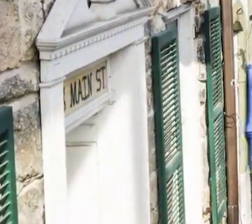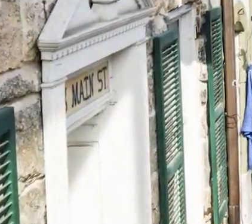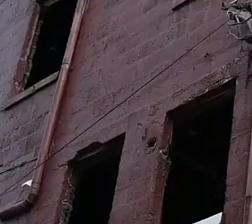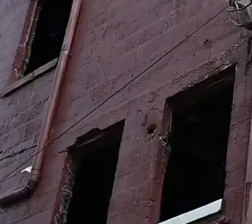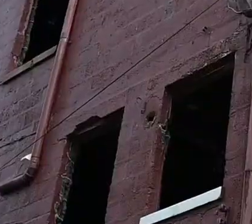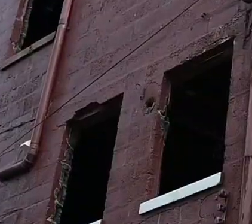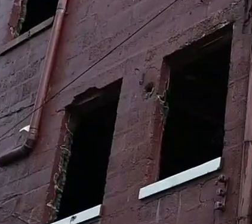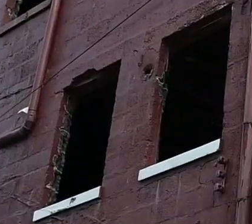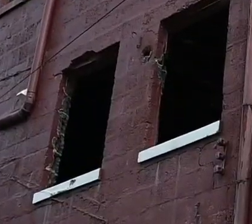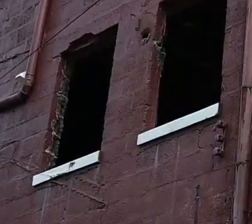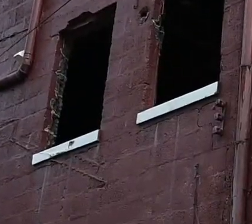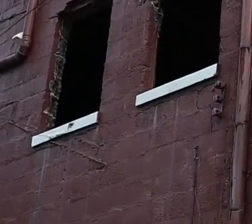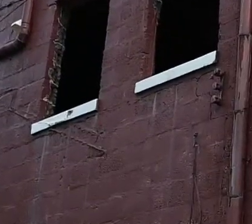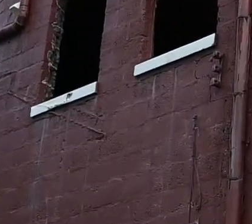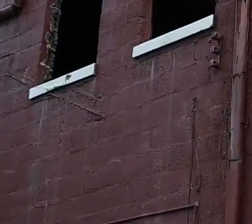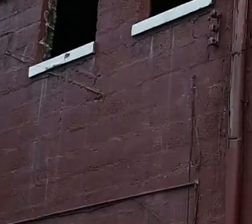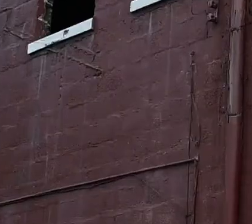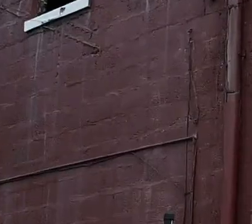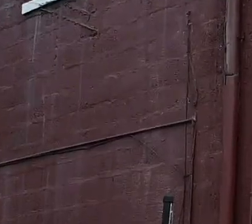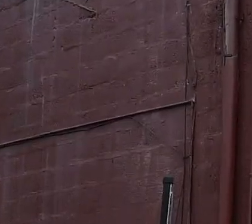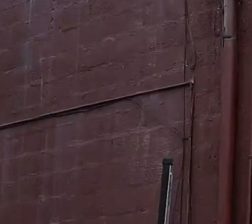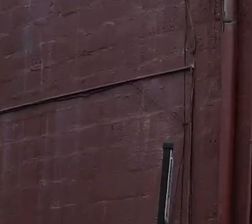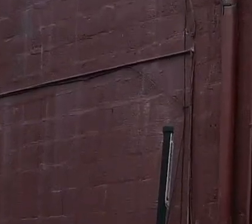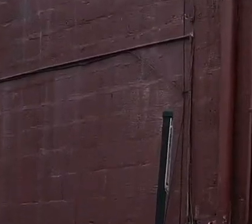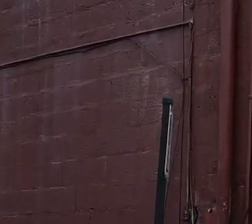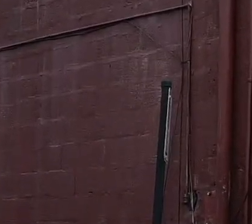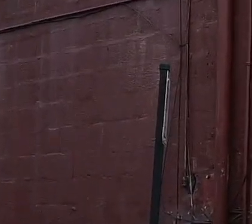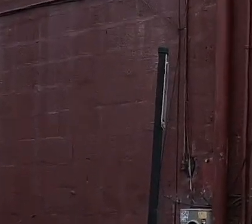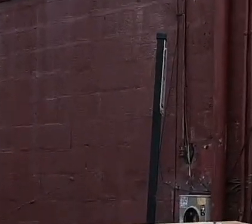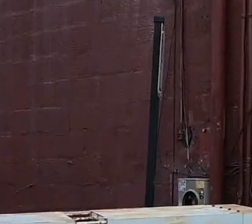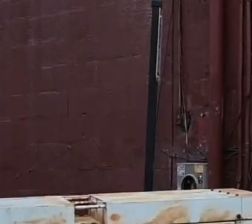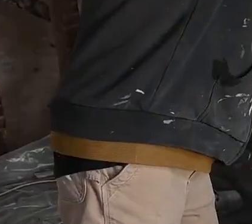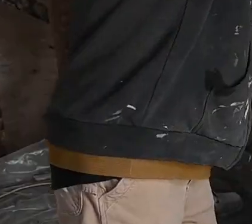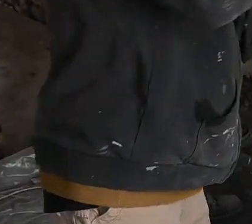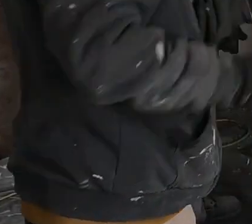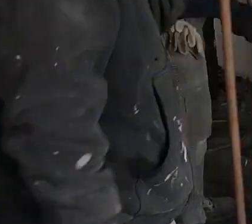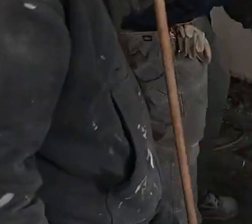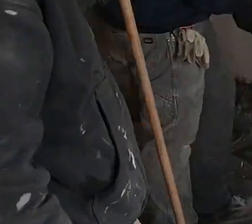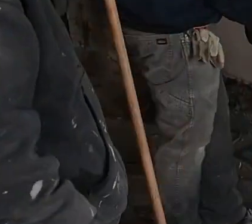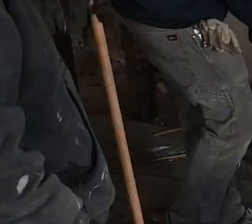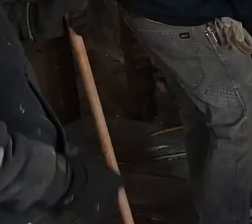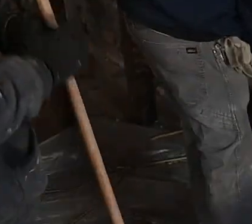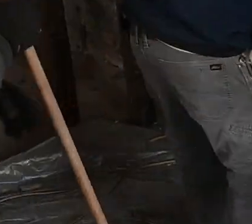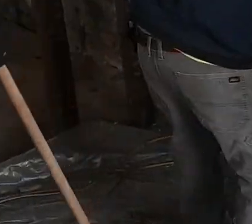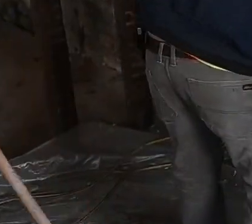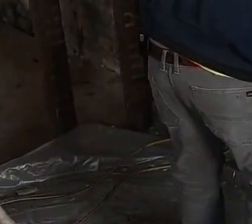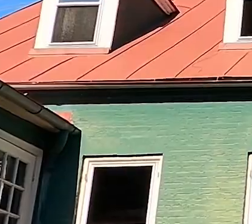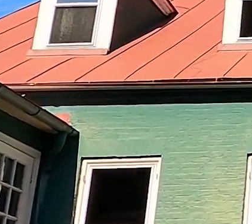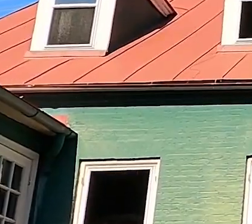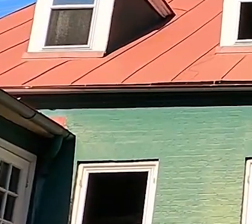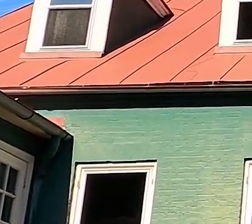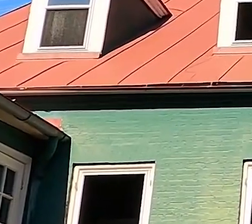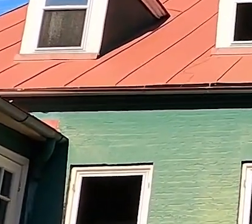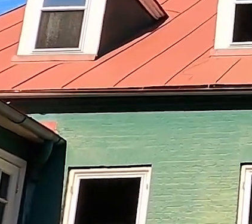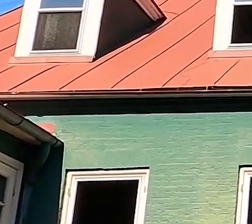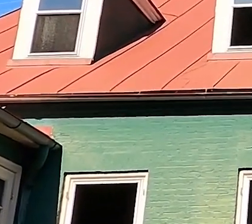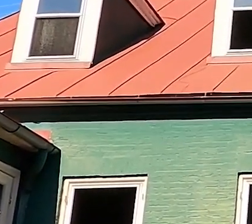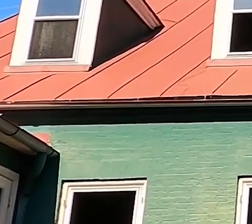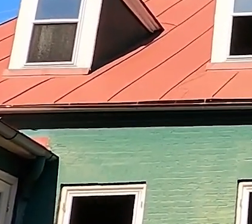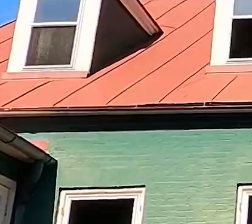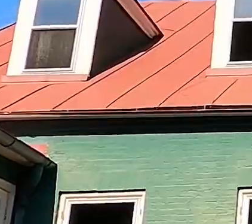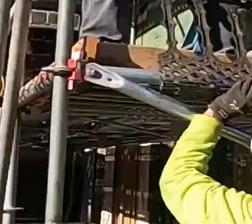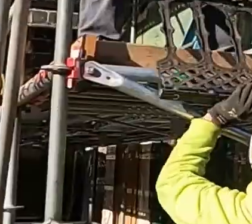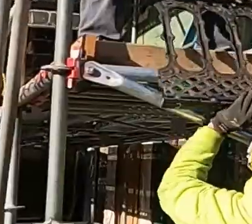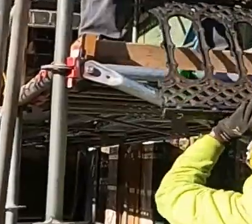Through a careful review process of deconstructing our 4 buildings on Lower Main, we were able to preserve many character-defining